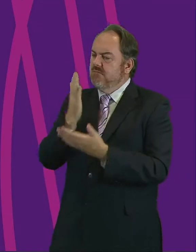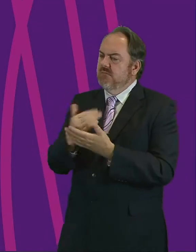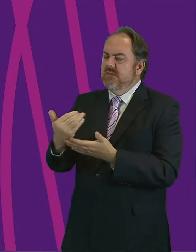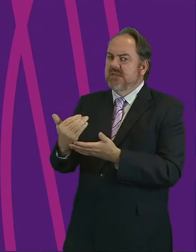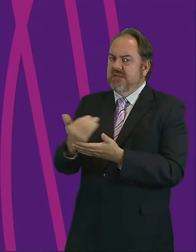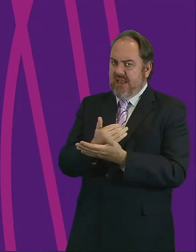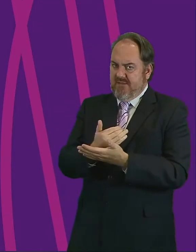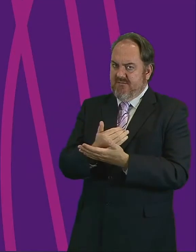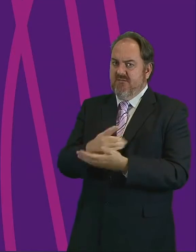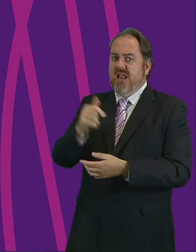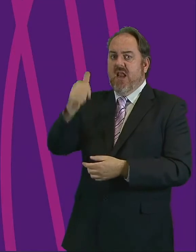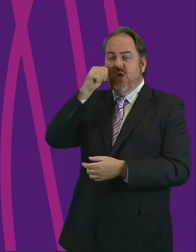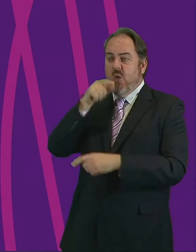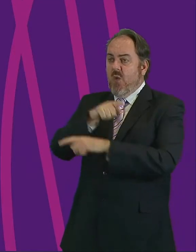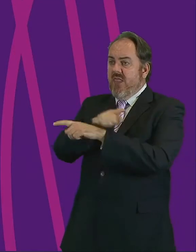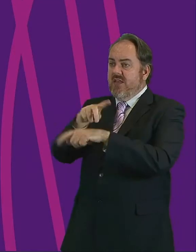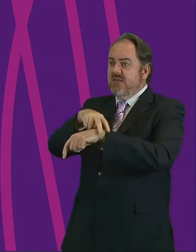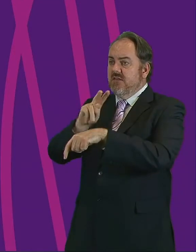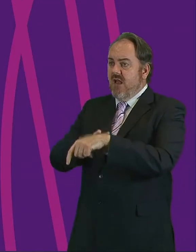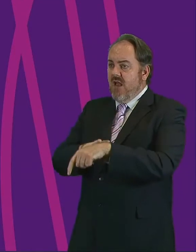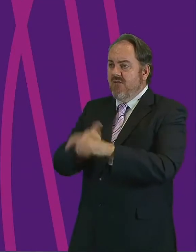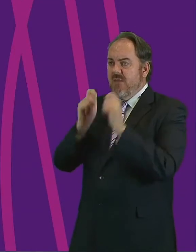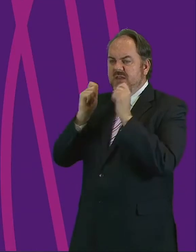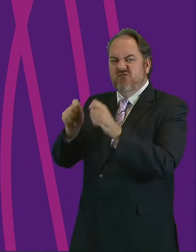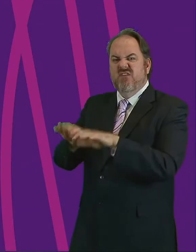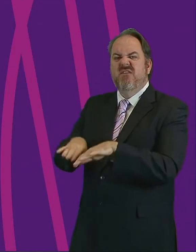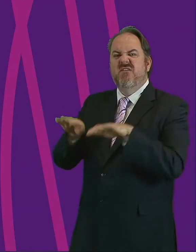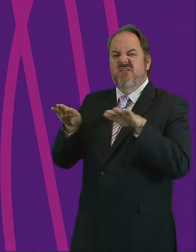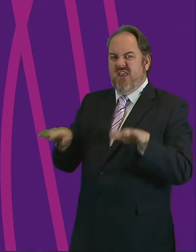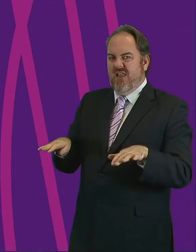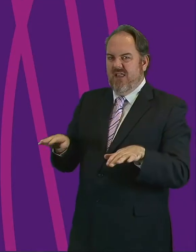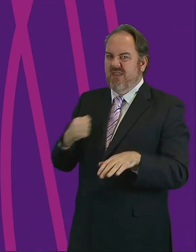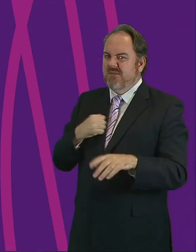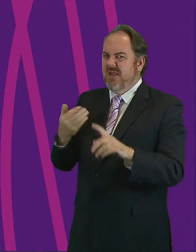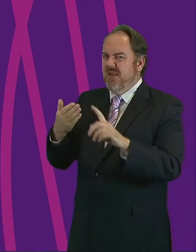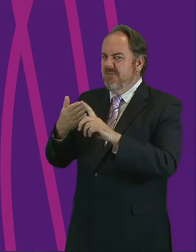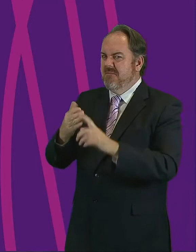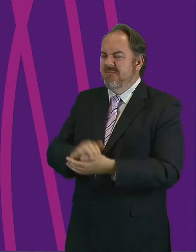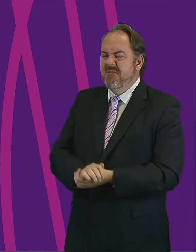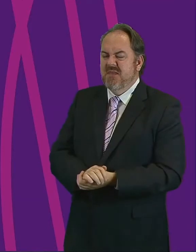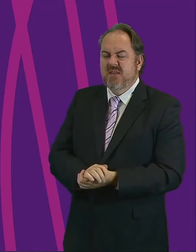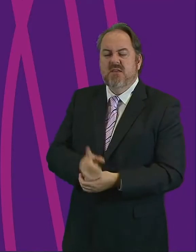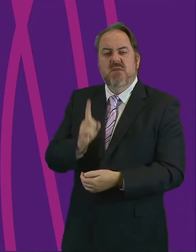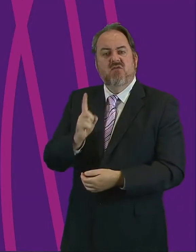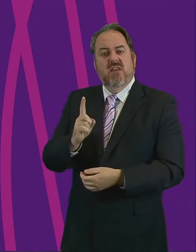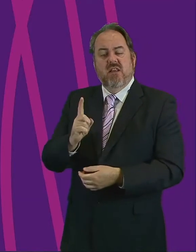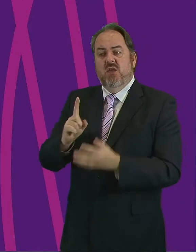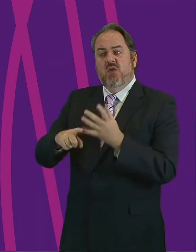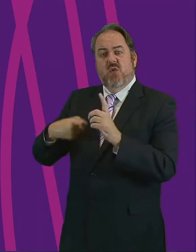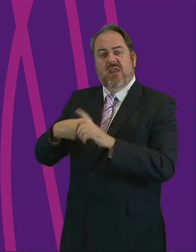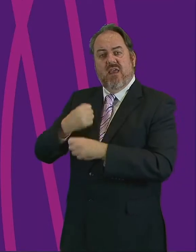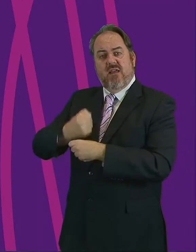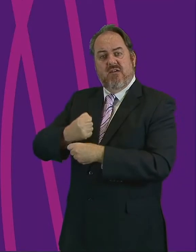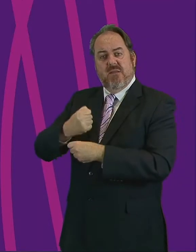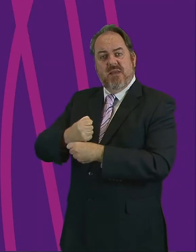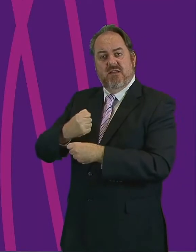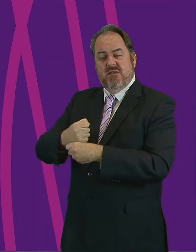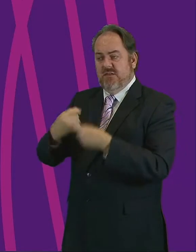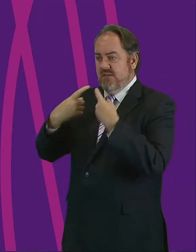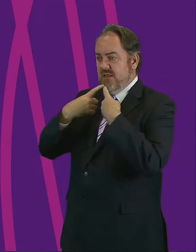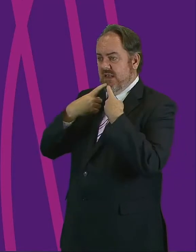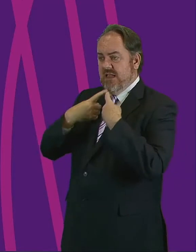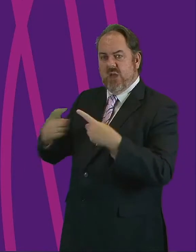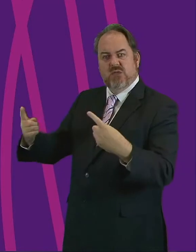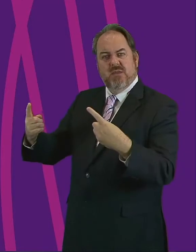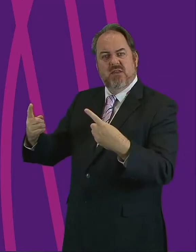that the people working there are being treated decently. So the announcements from the UK government on this have come in the same week